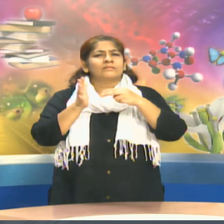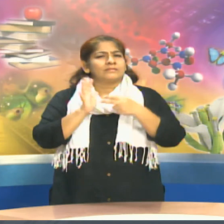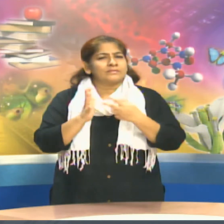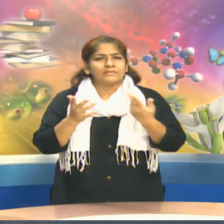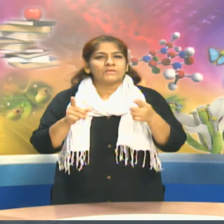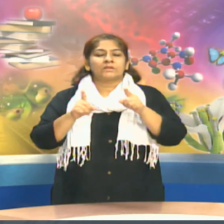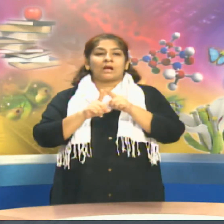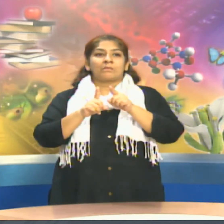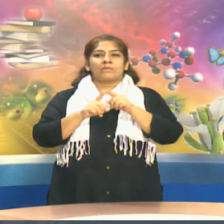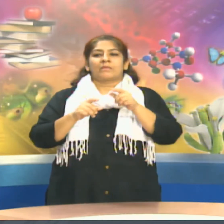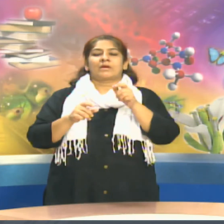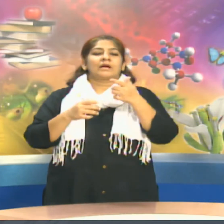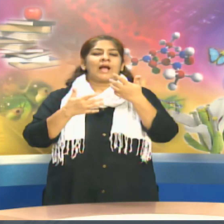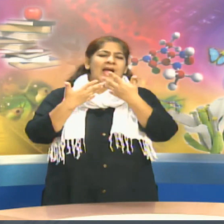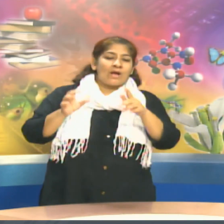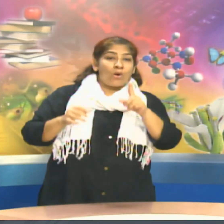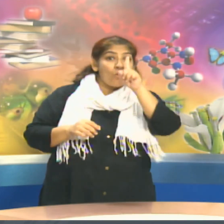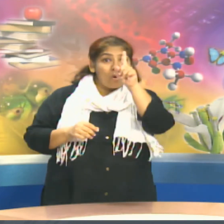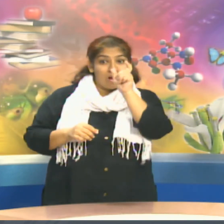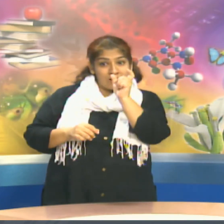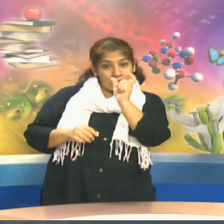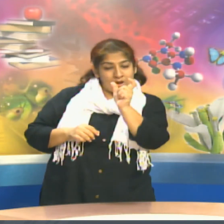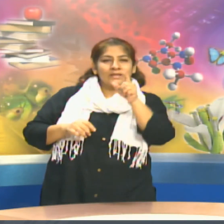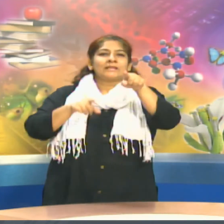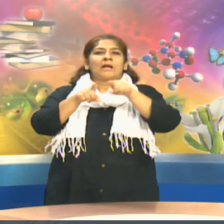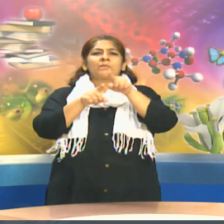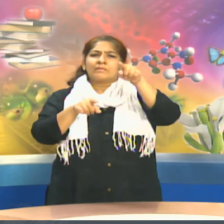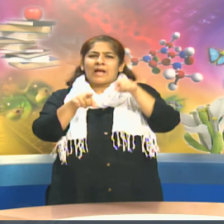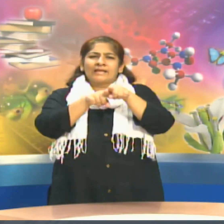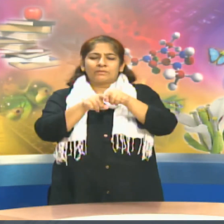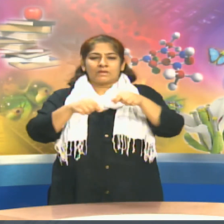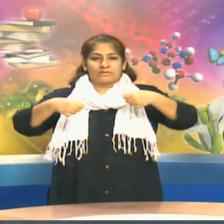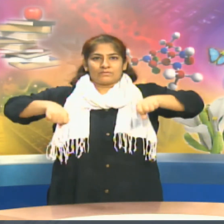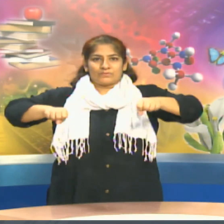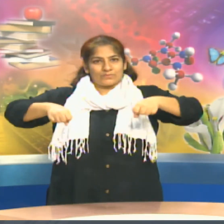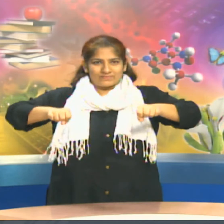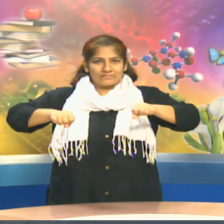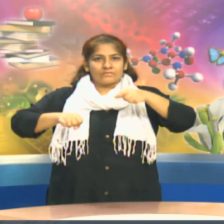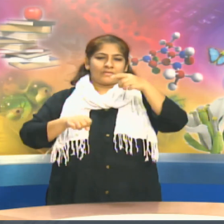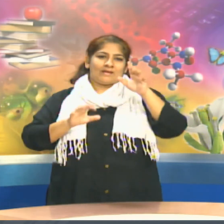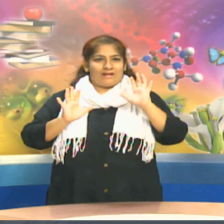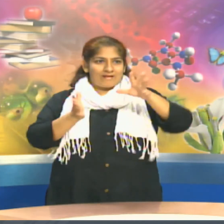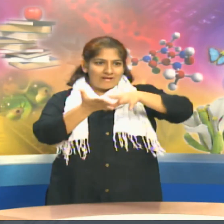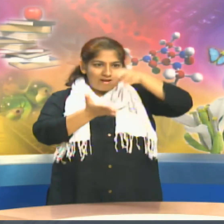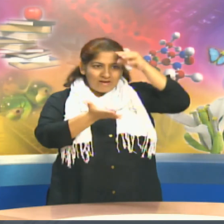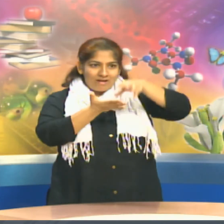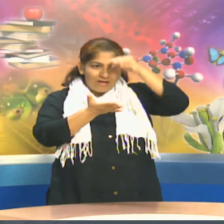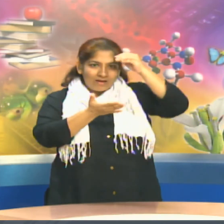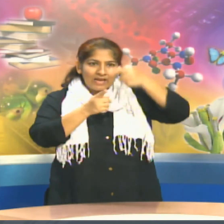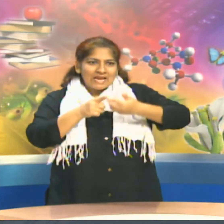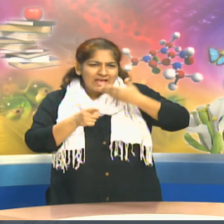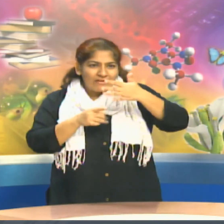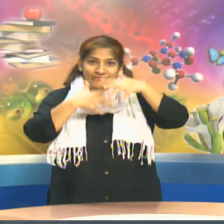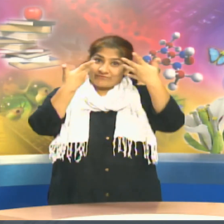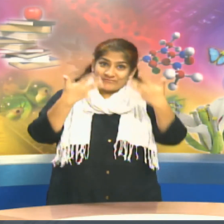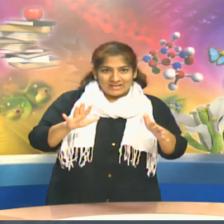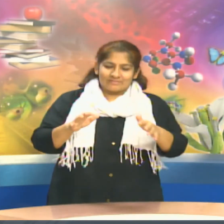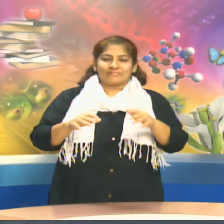Now, the next word is pervasive. So, let us understand this word. For example, I am just